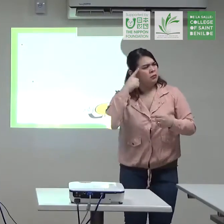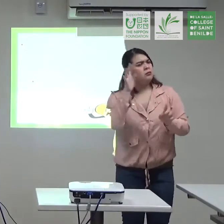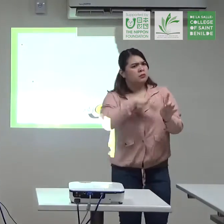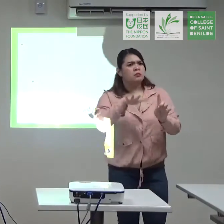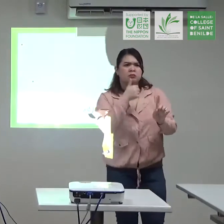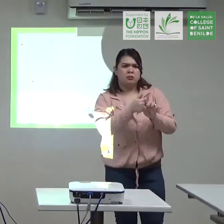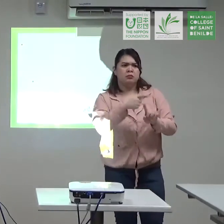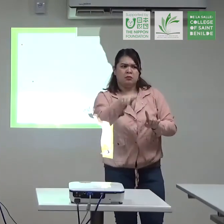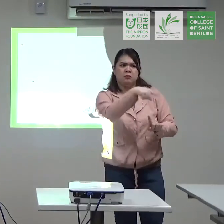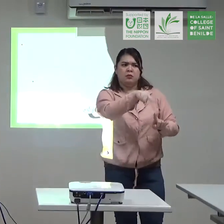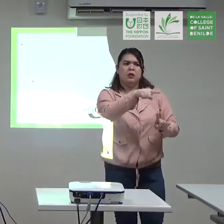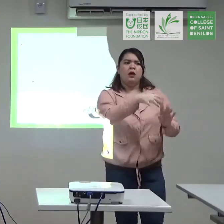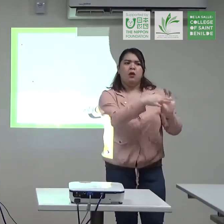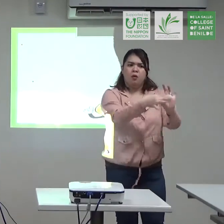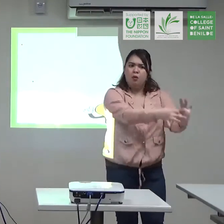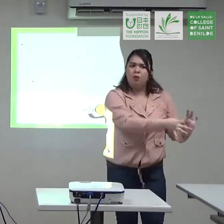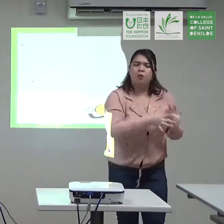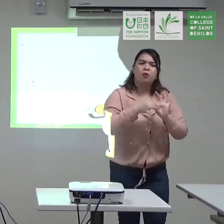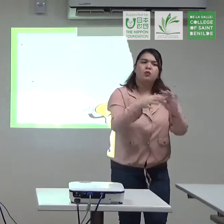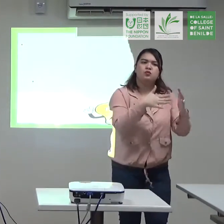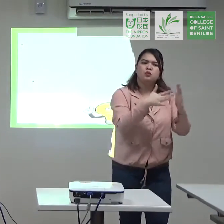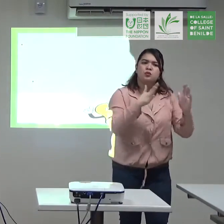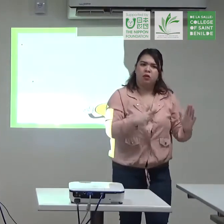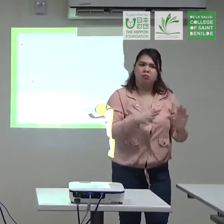Every student is connected,